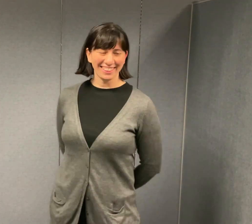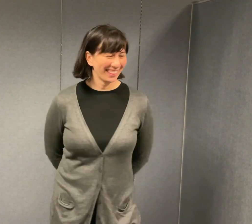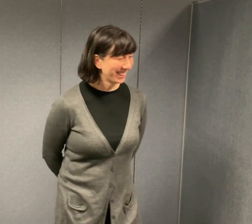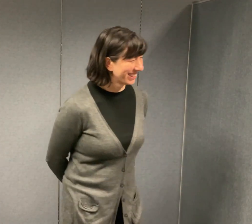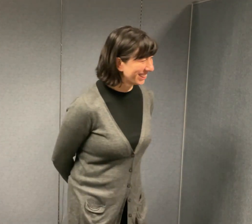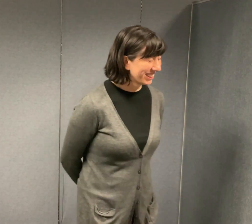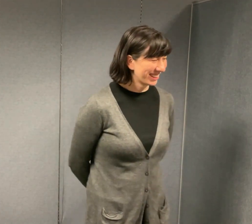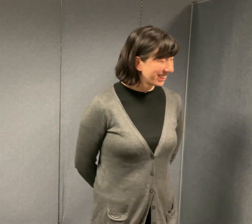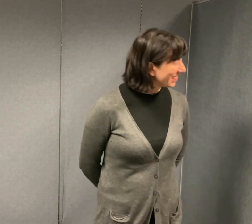I understand. Yeah.